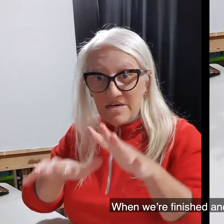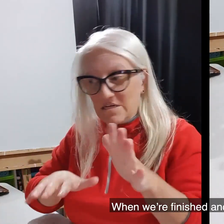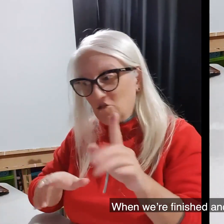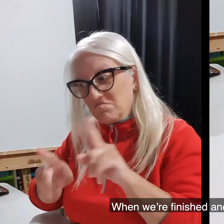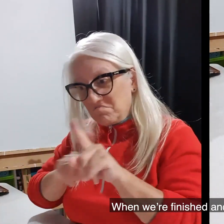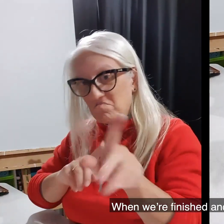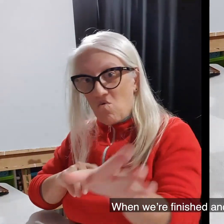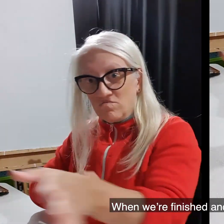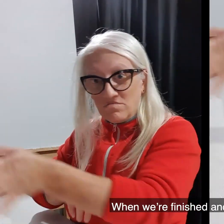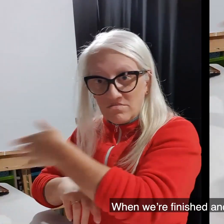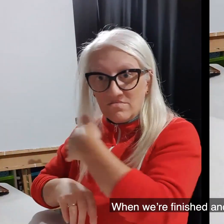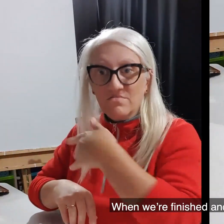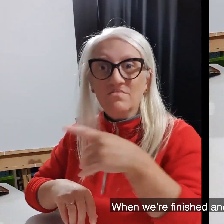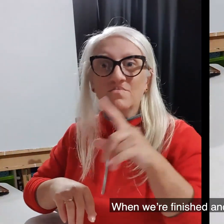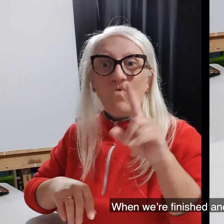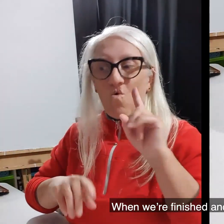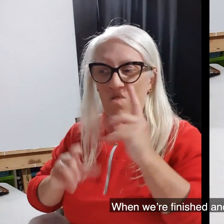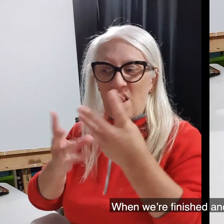When we're finished and they're all dry,